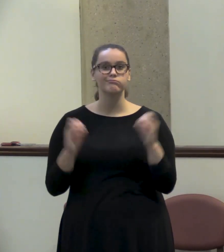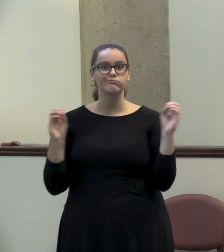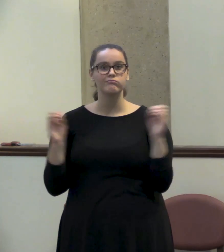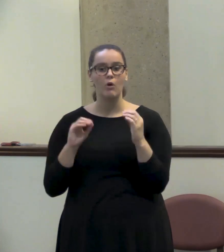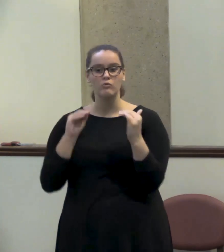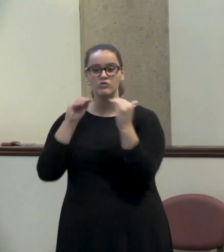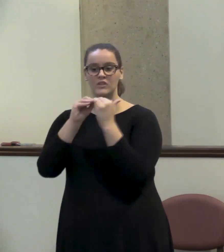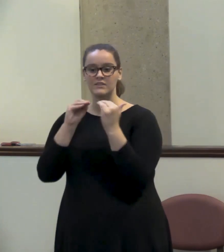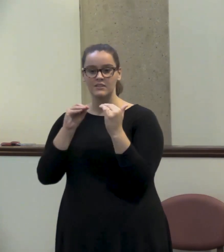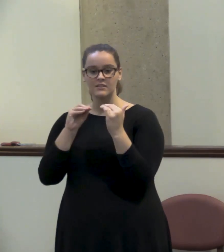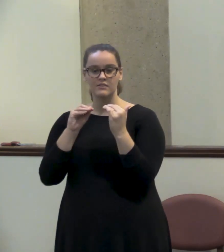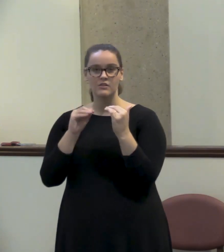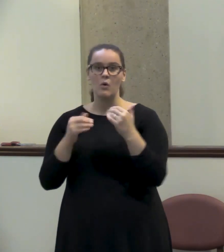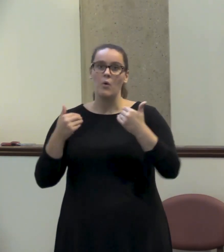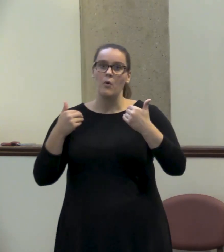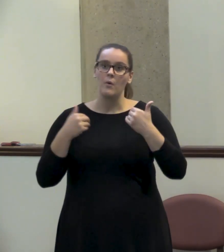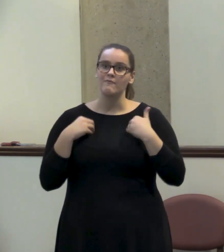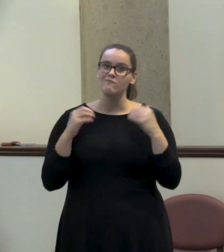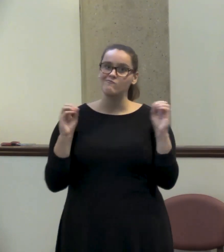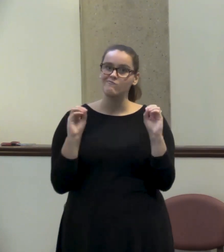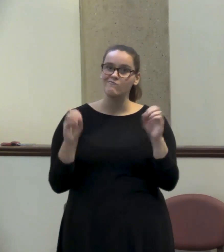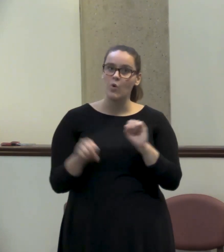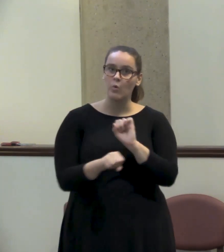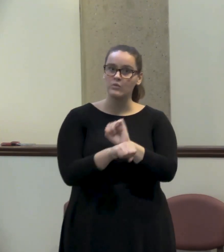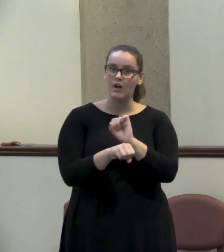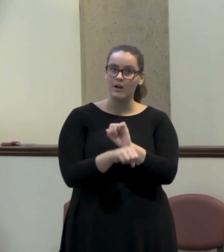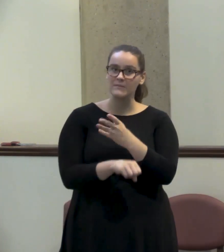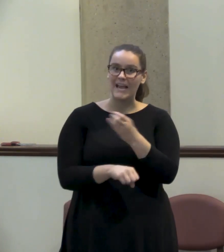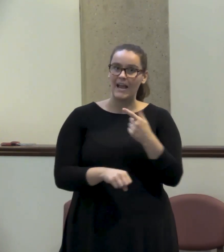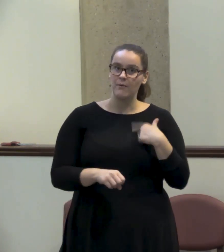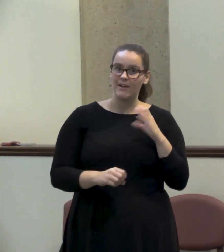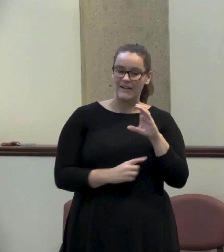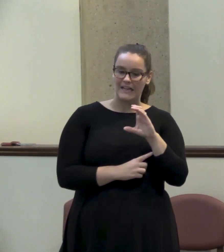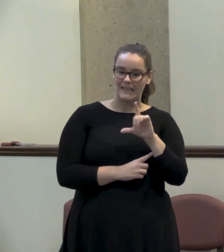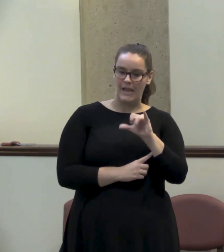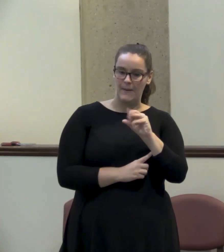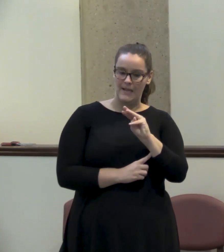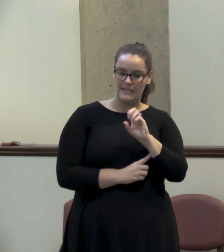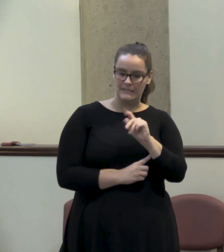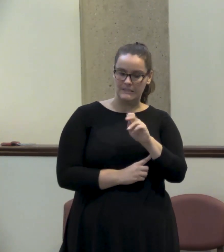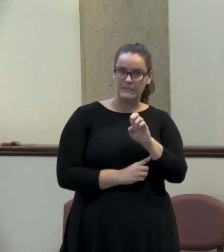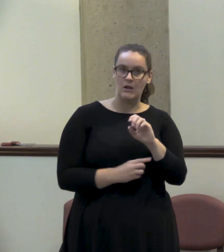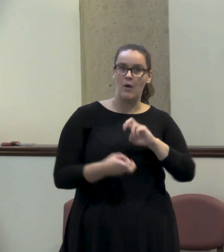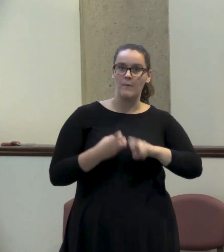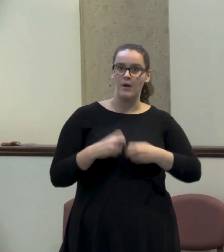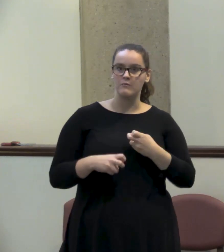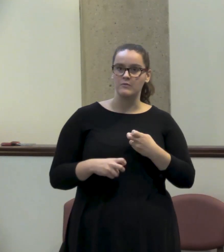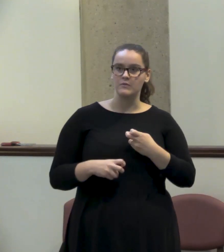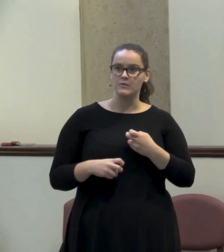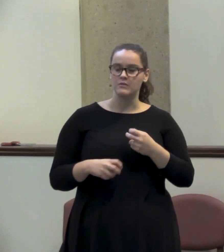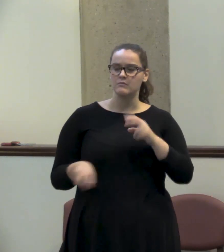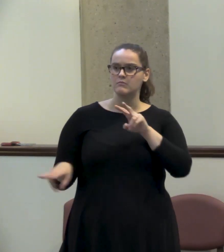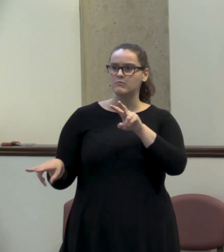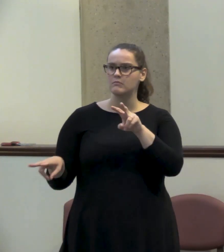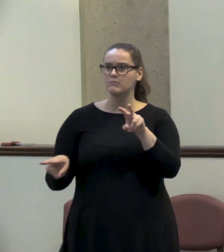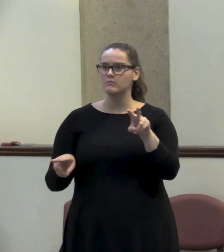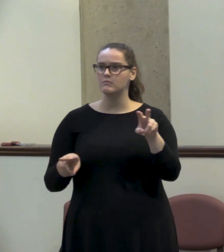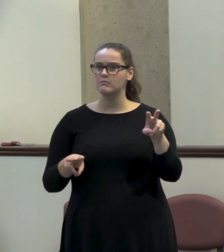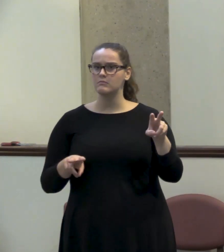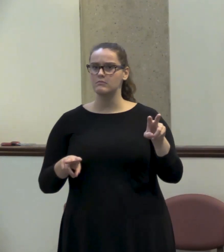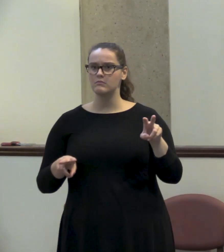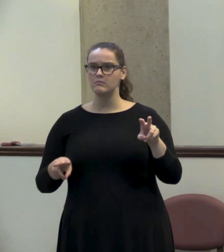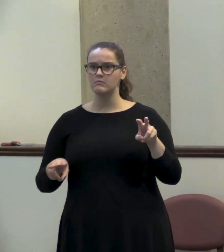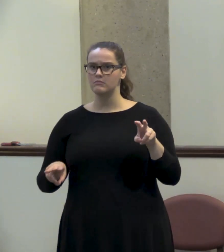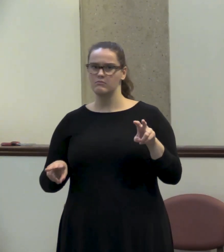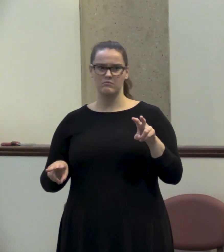change. So we need to look at this holistically. And so it's important for us to look around and recognize that this room does not really reflect the